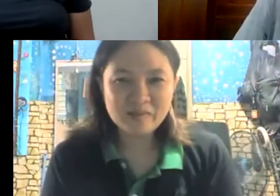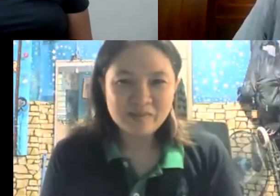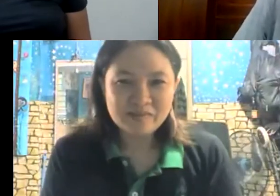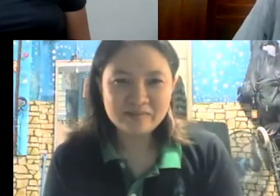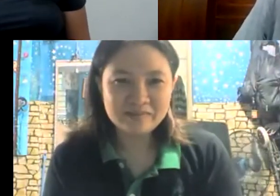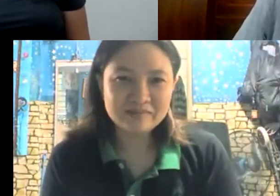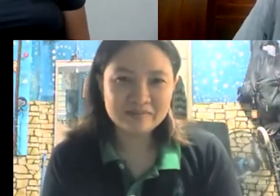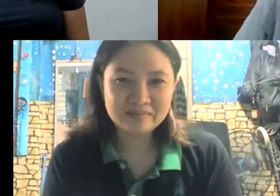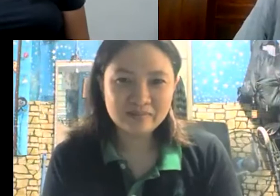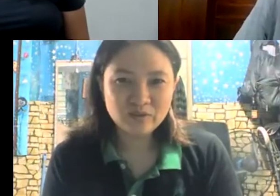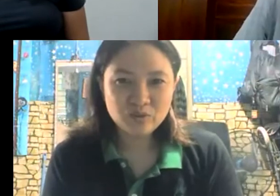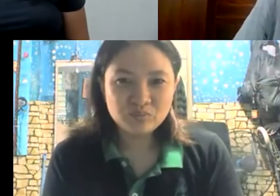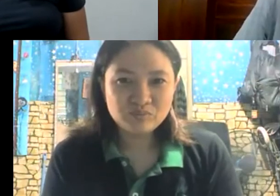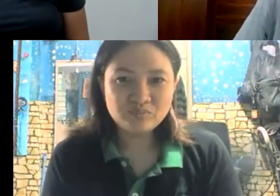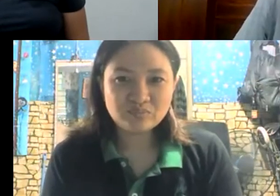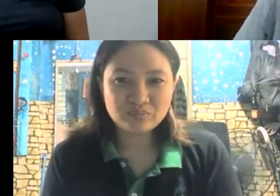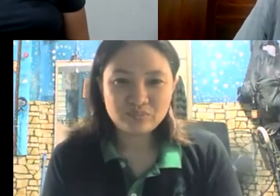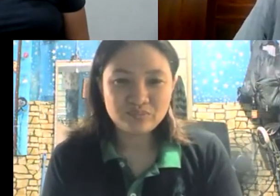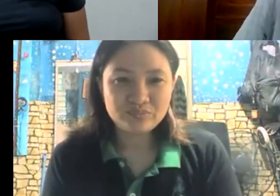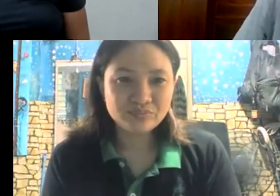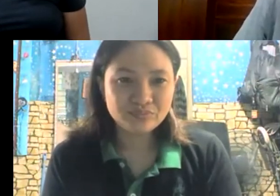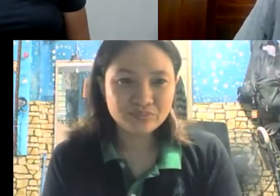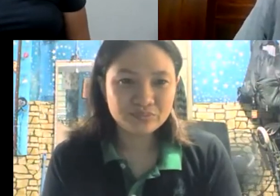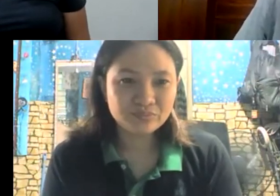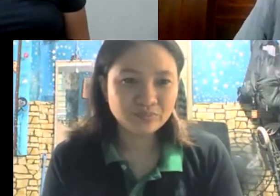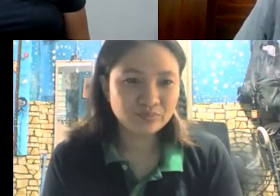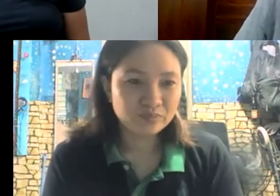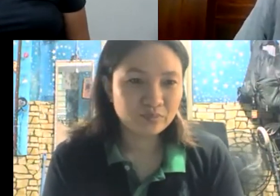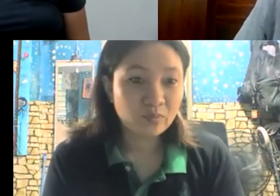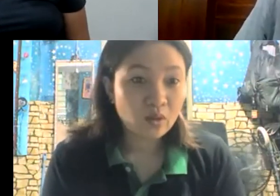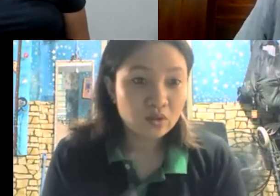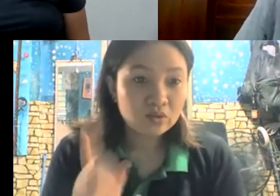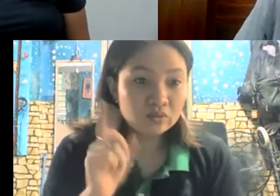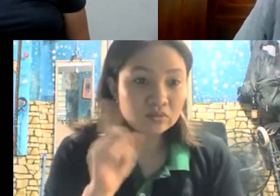on the initial sign because we can make a